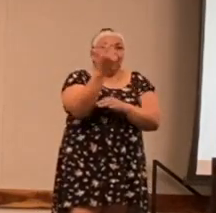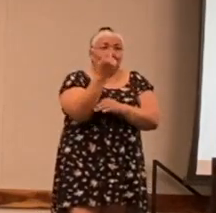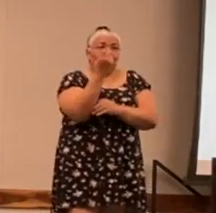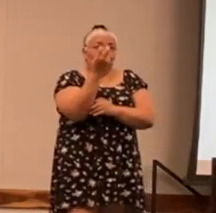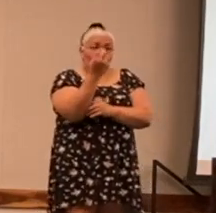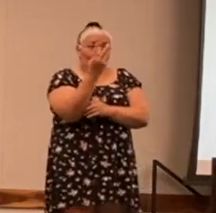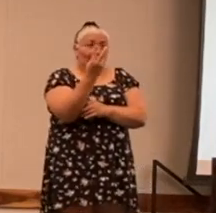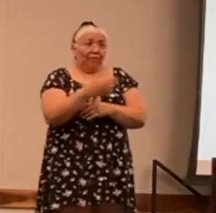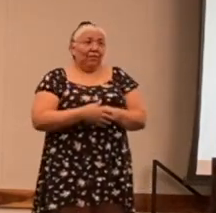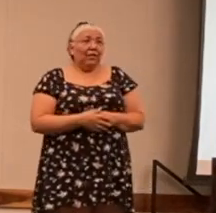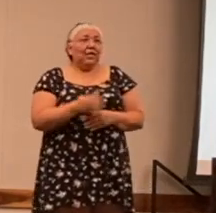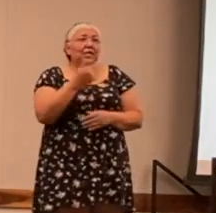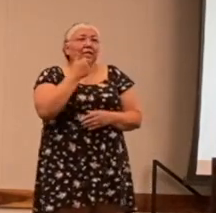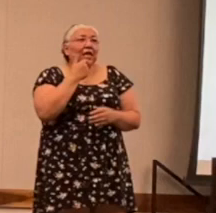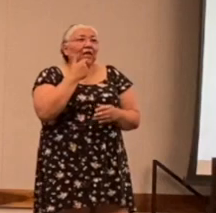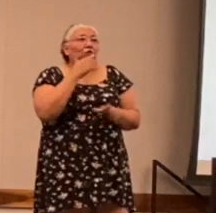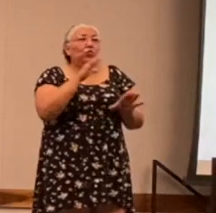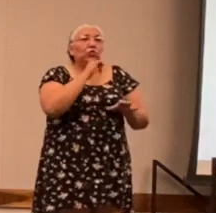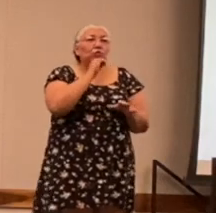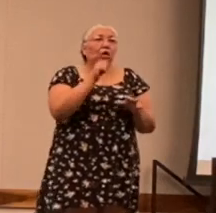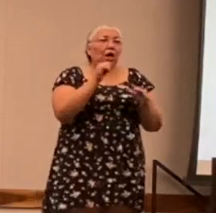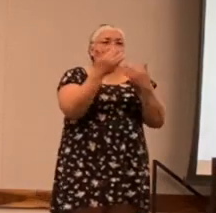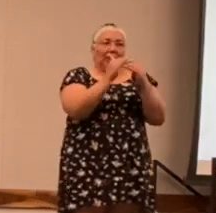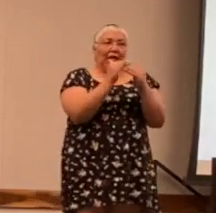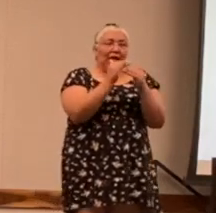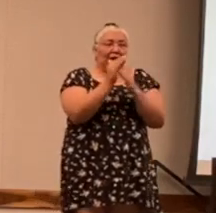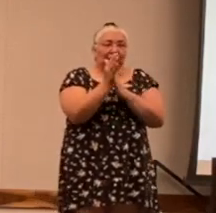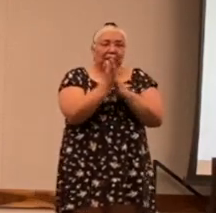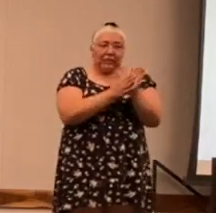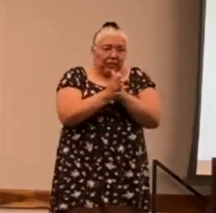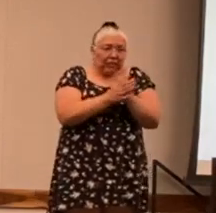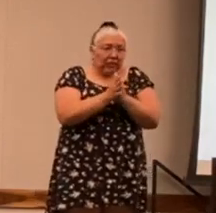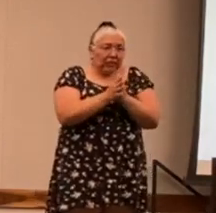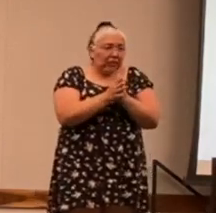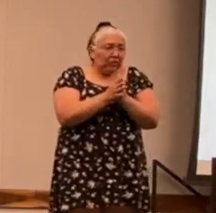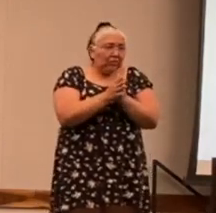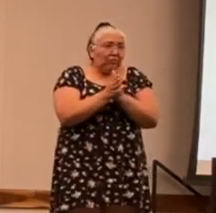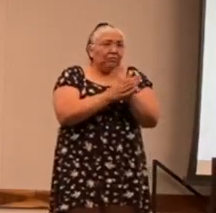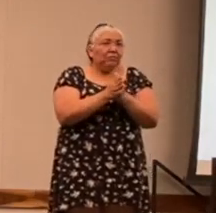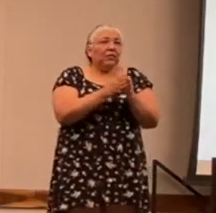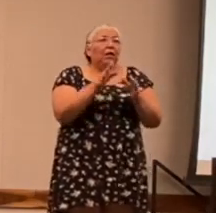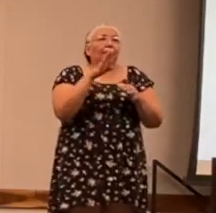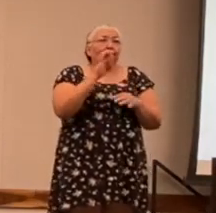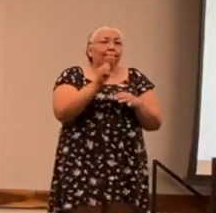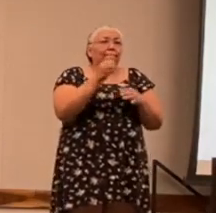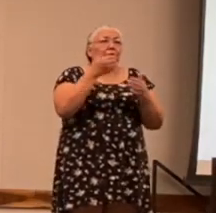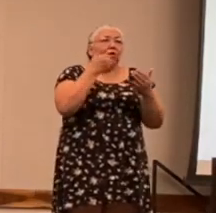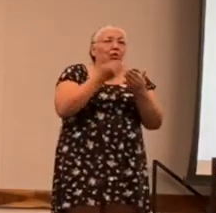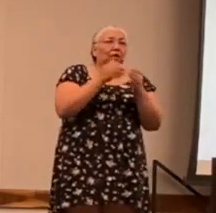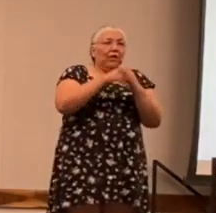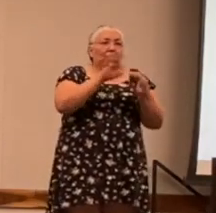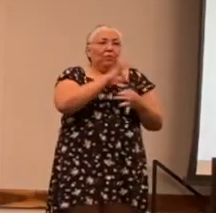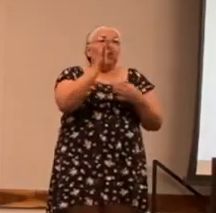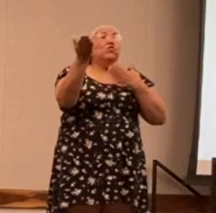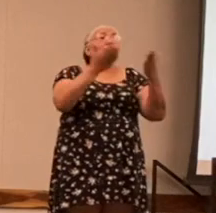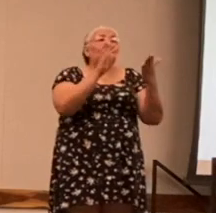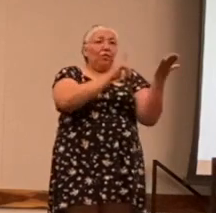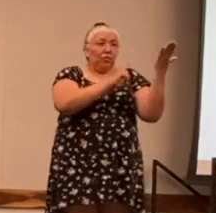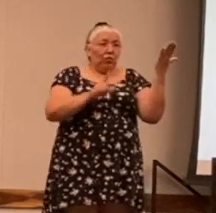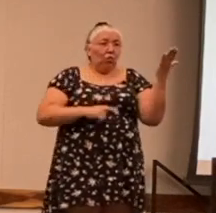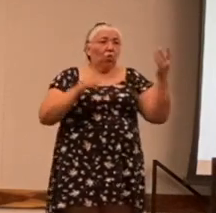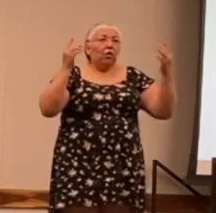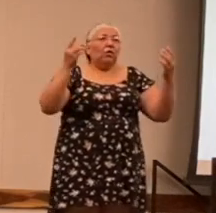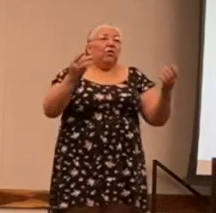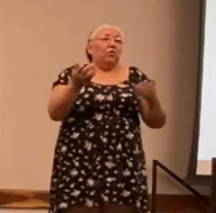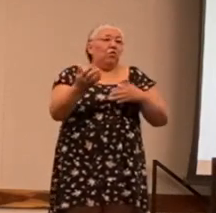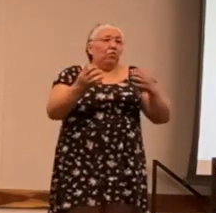and 12 says this: do not lack diligence and zeal. Be fervent in the spirit. Serve the Lord. Rejoice